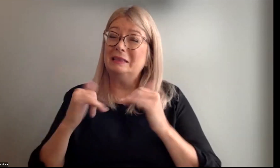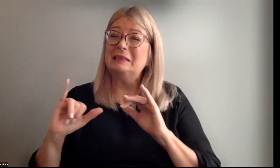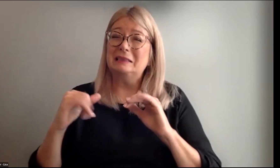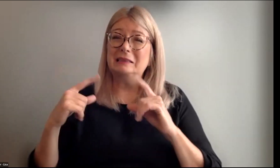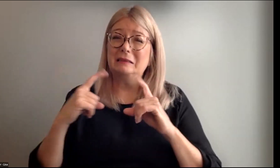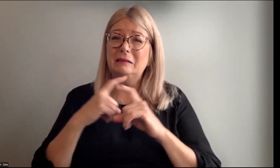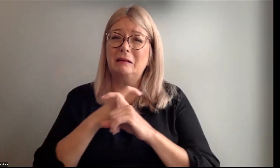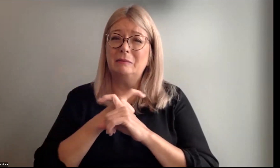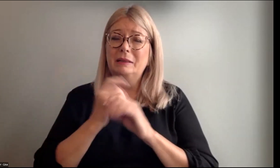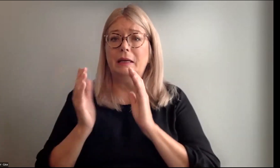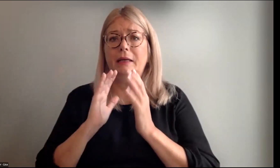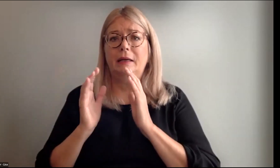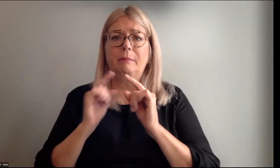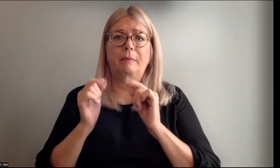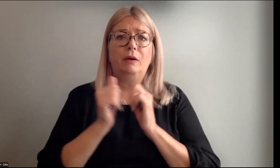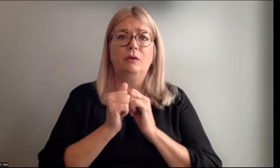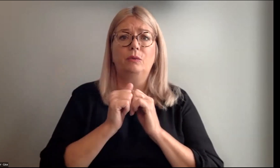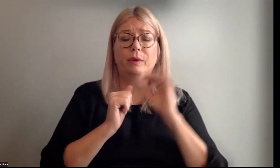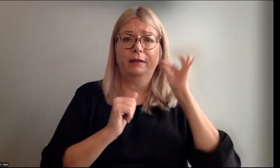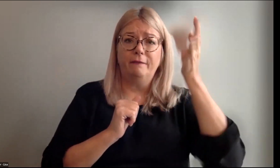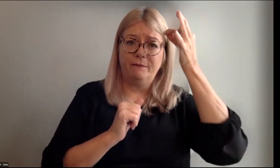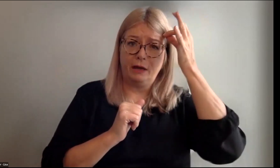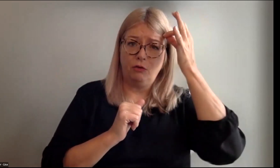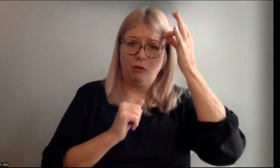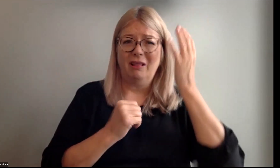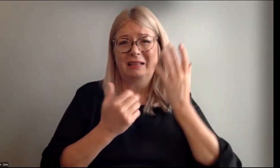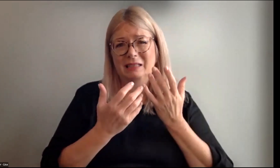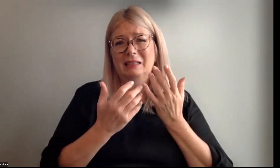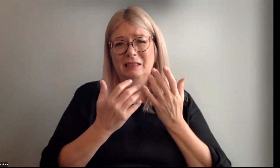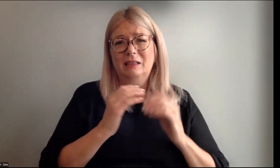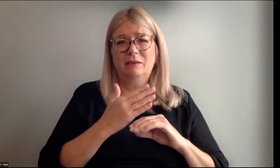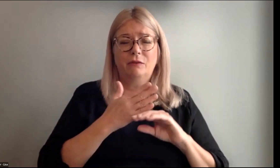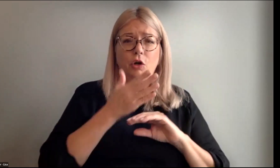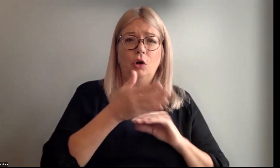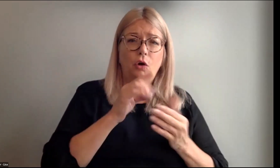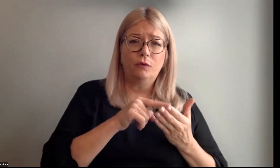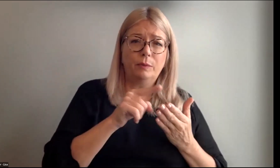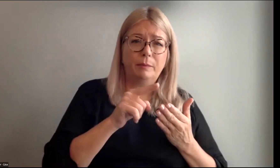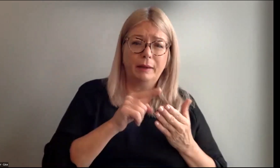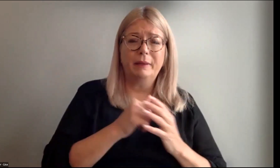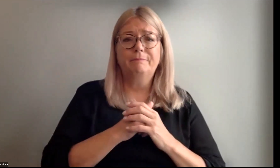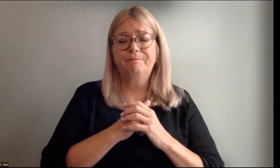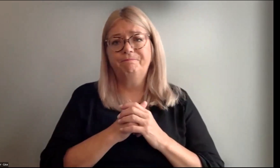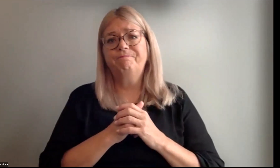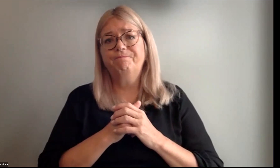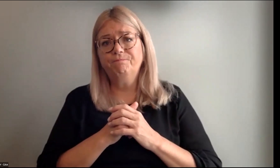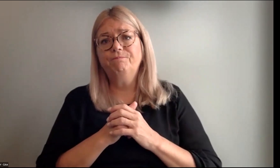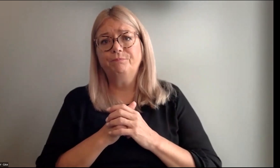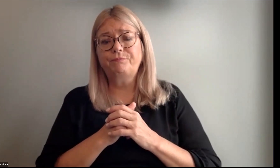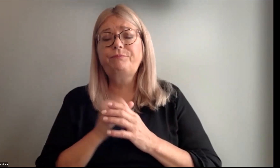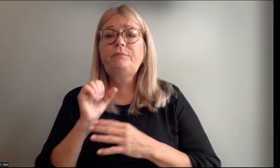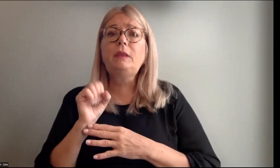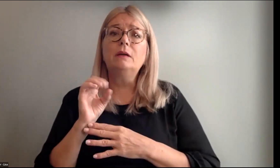especially compared to, for example, the federal waiver of overpayment application form. And so I